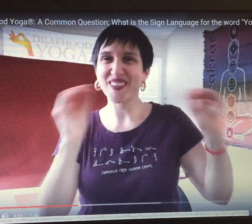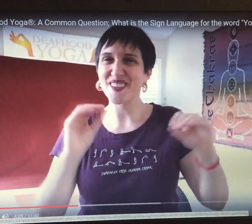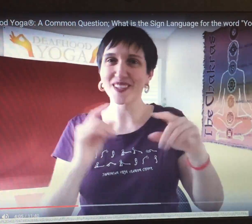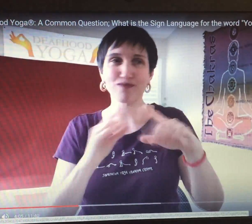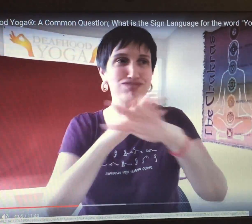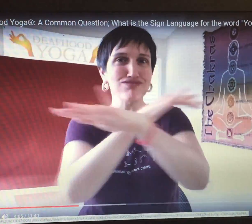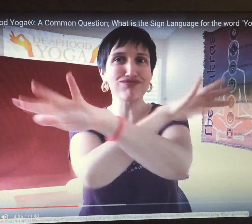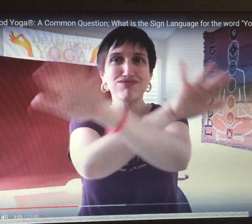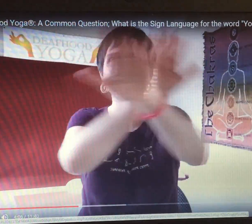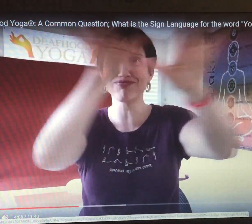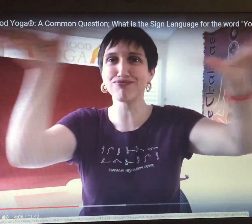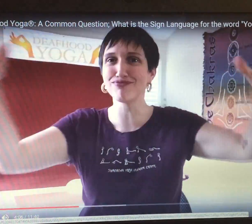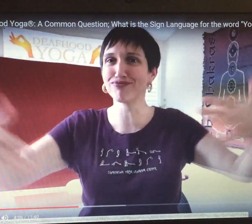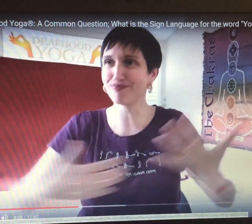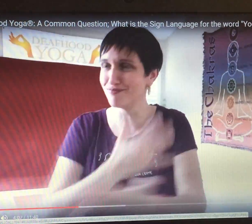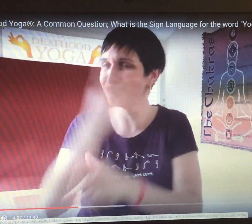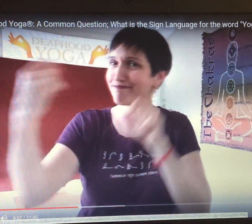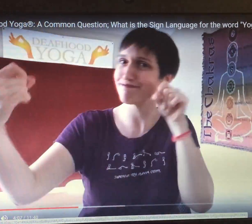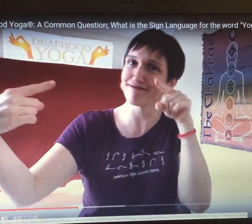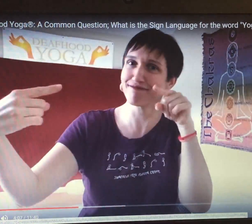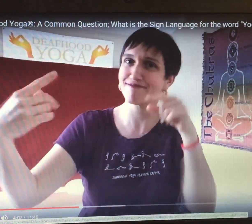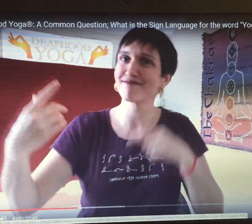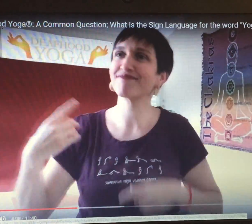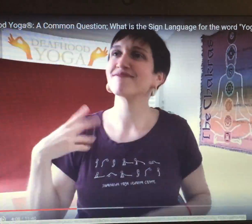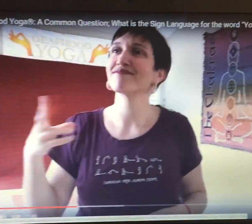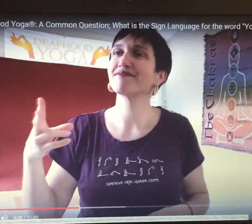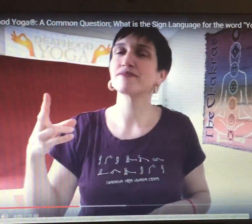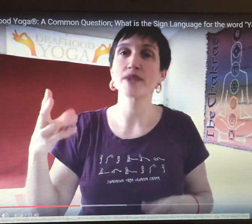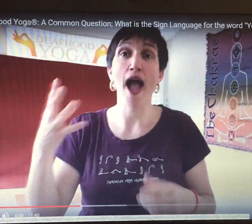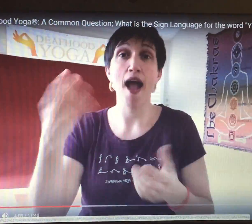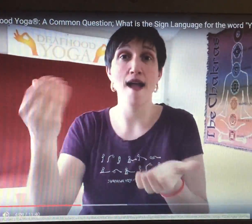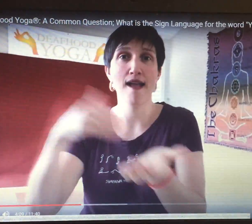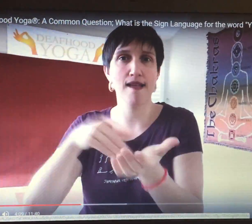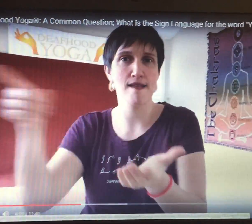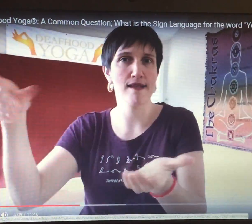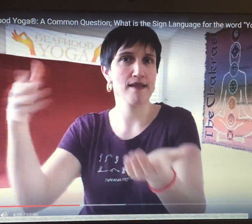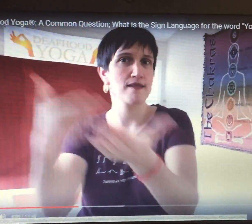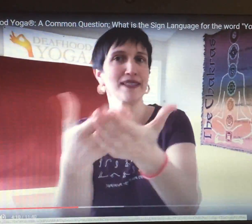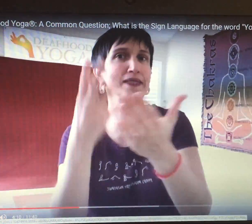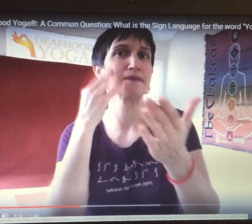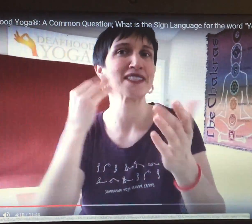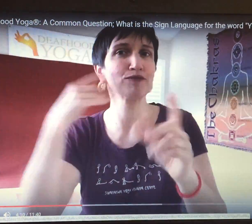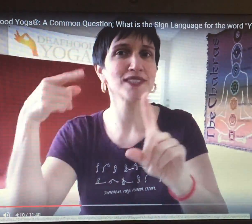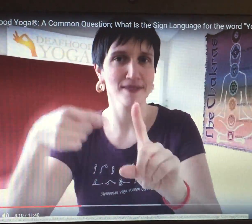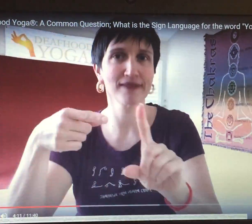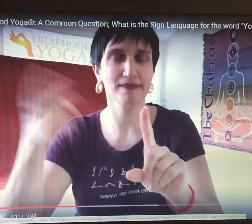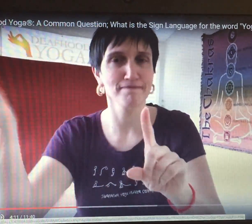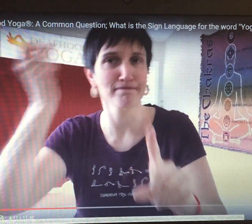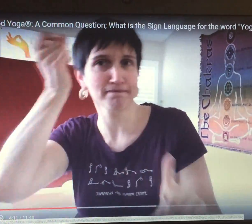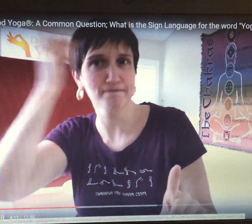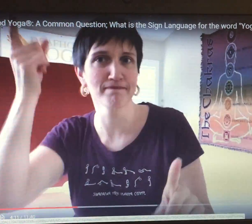whole, and that it should be out there and known. Again, it